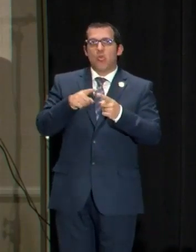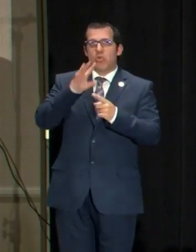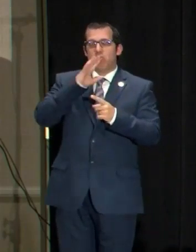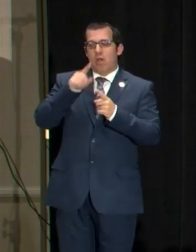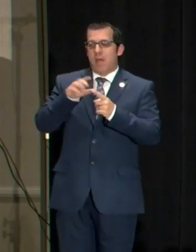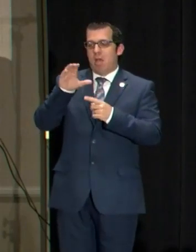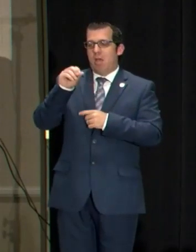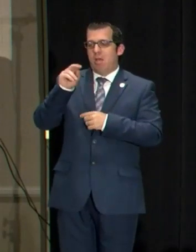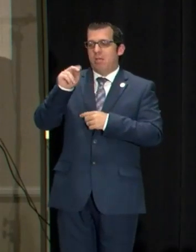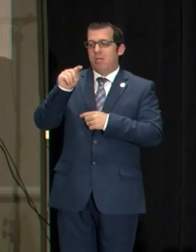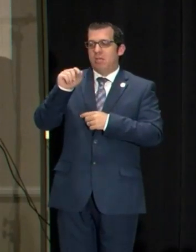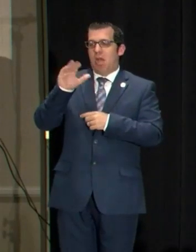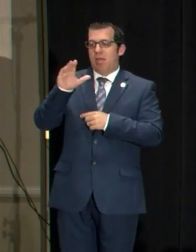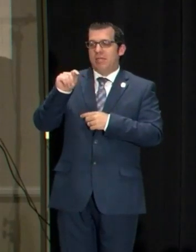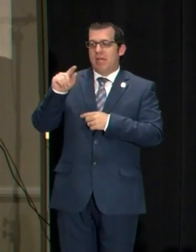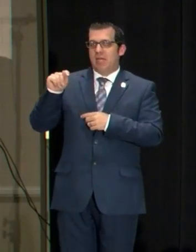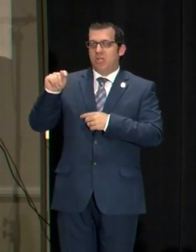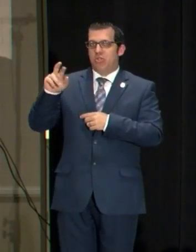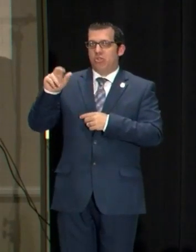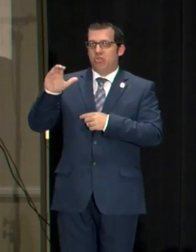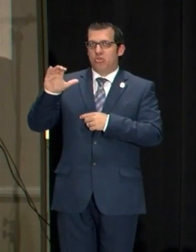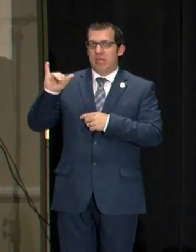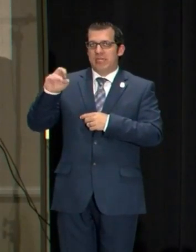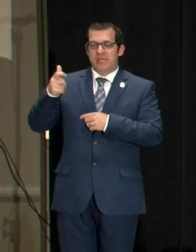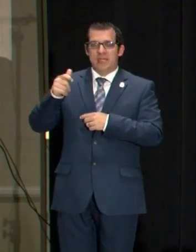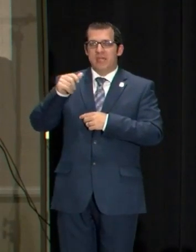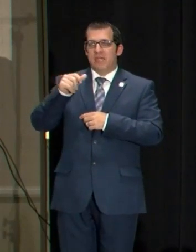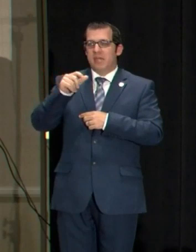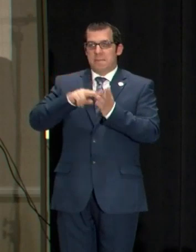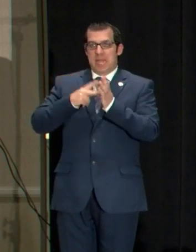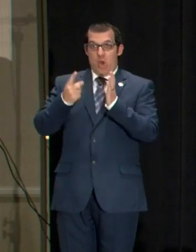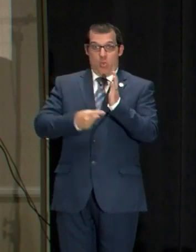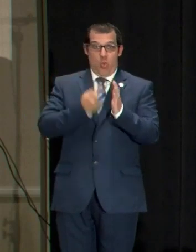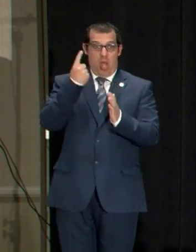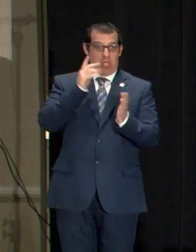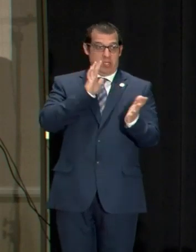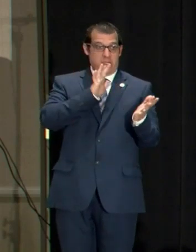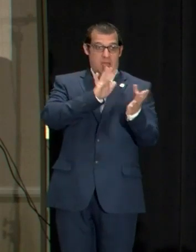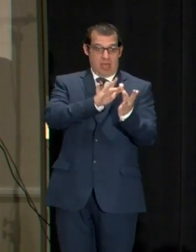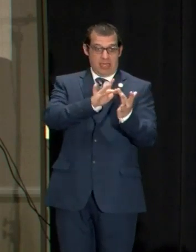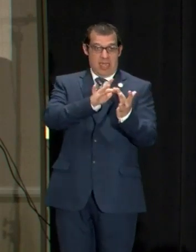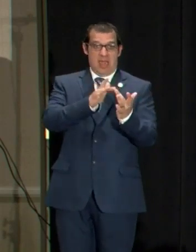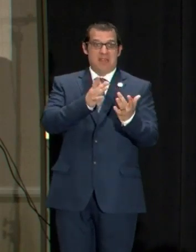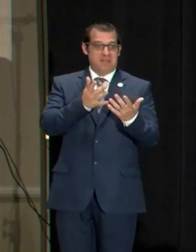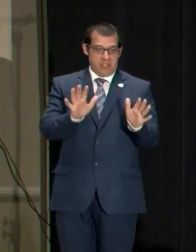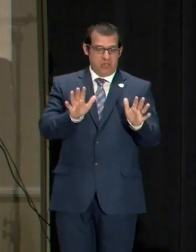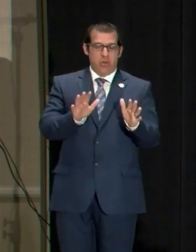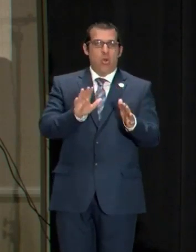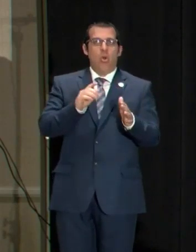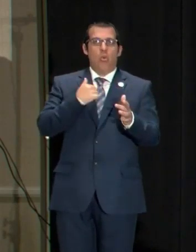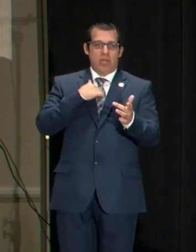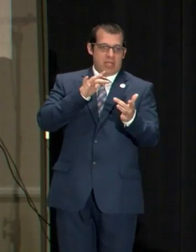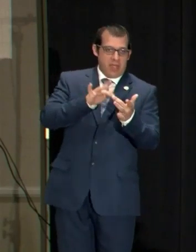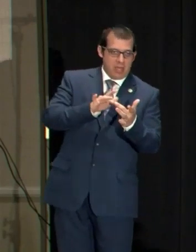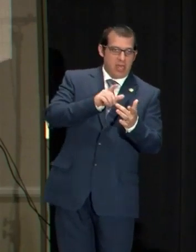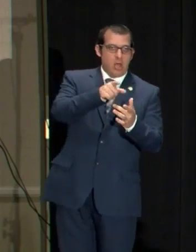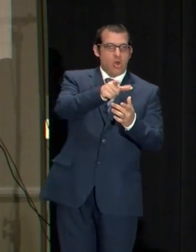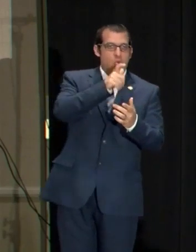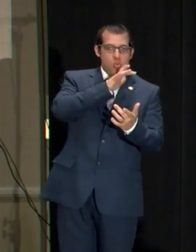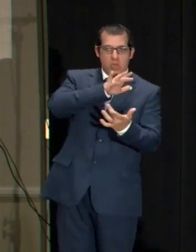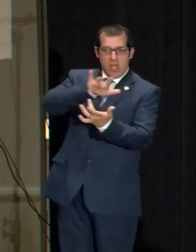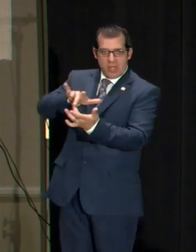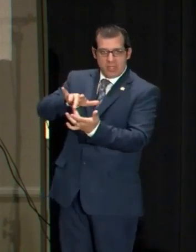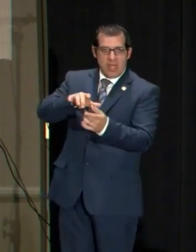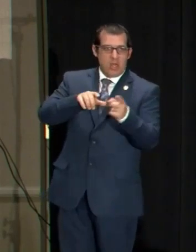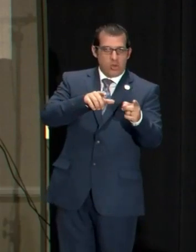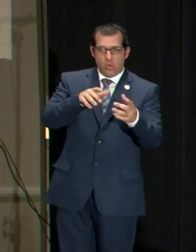about contact tracing, it's not a one-time deal. What we do is we contact known cases, we get their contacts, we